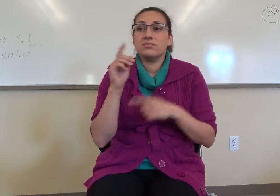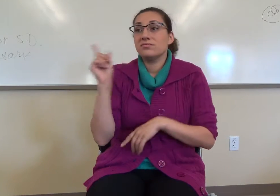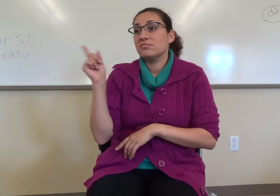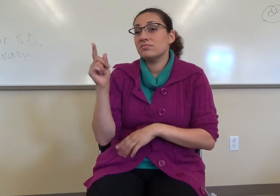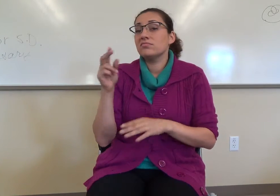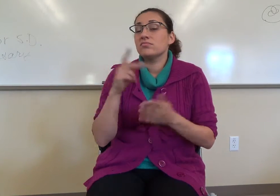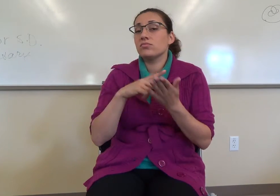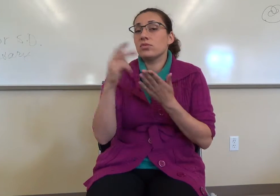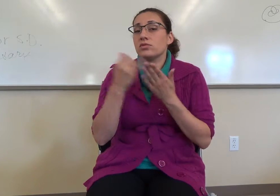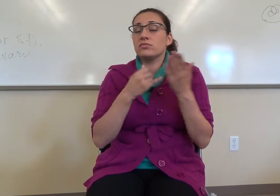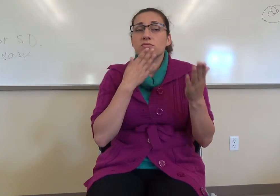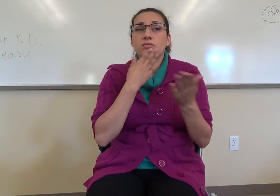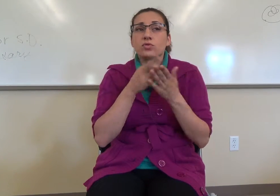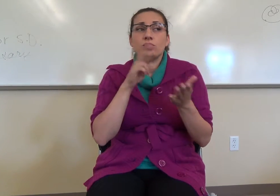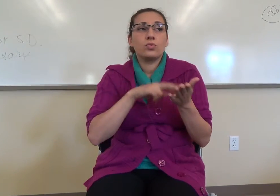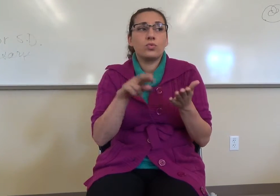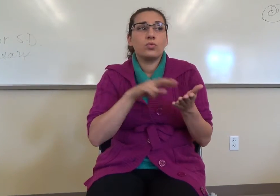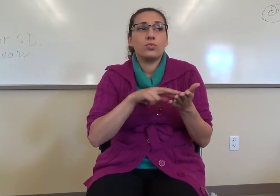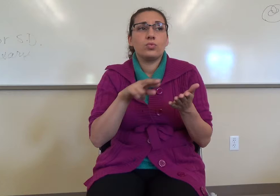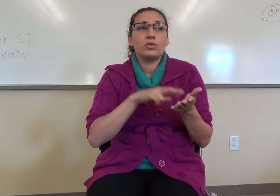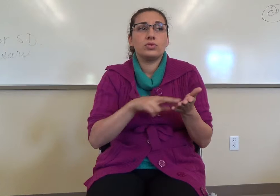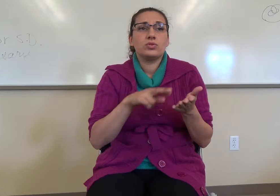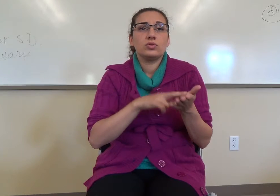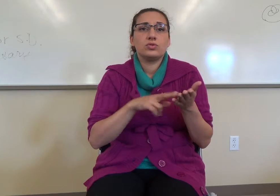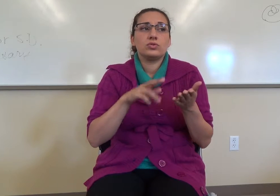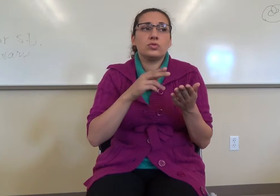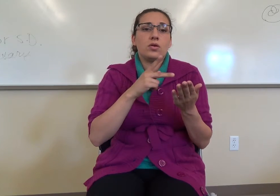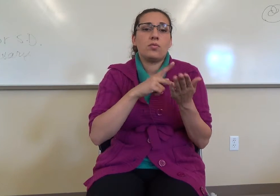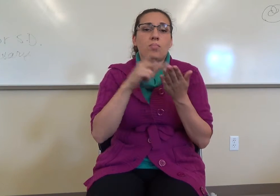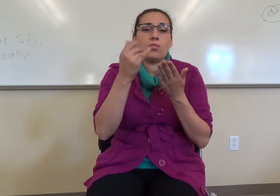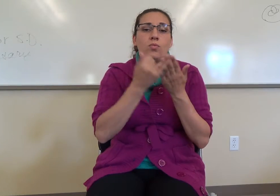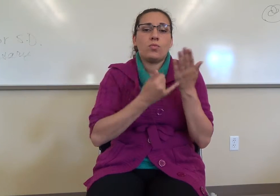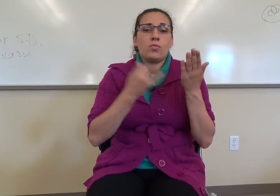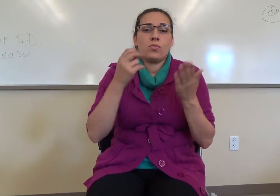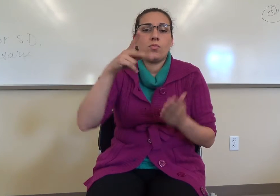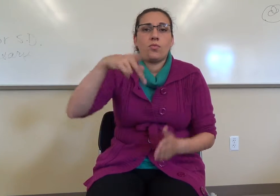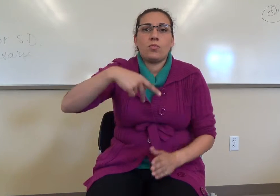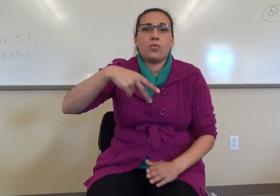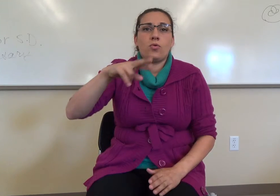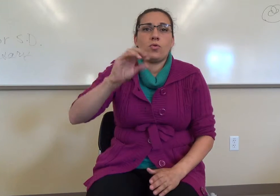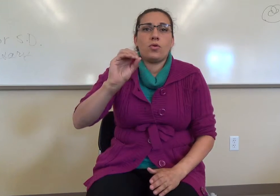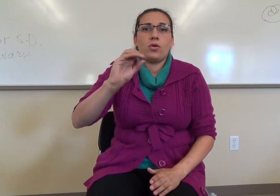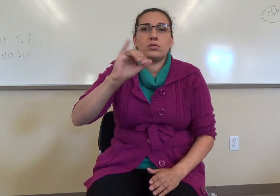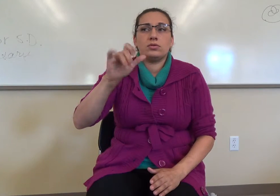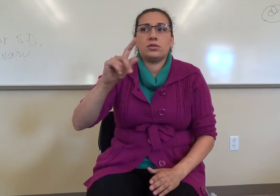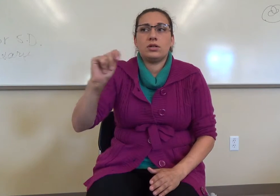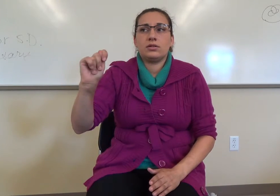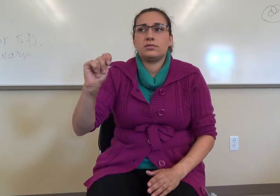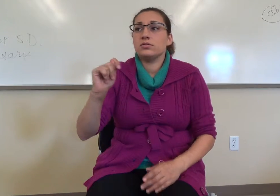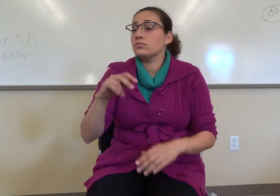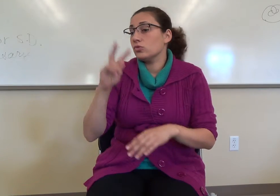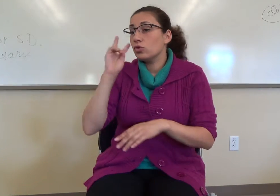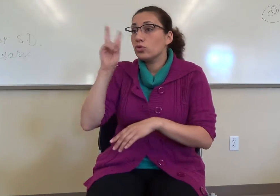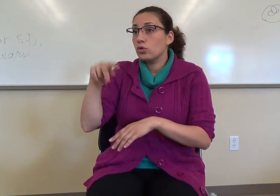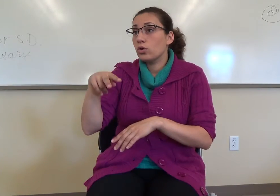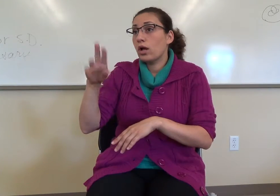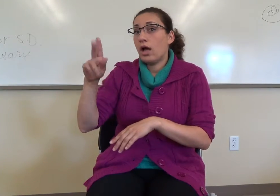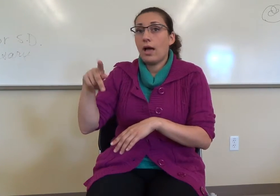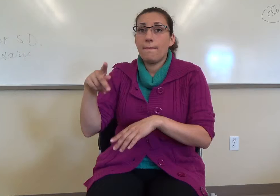you get a research paper someday and you need a topic, go look up Fred Shuttlesworth. Who was he? Was